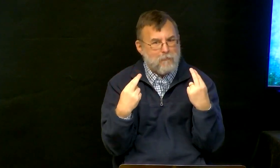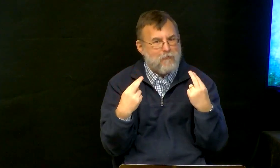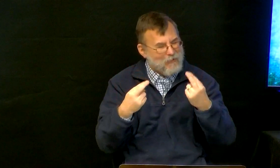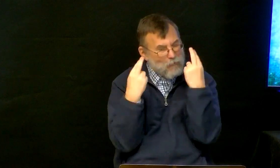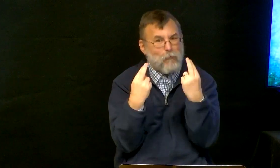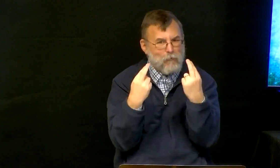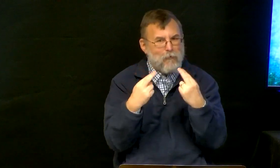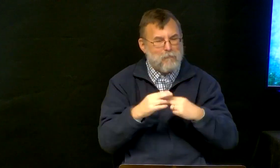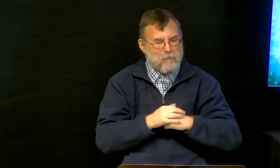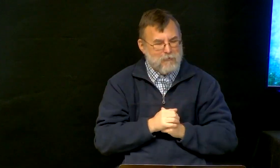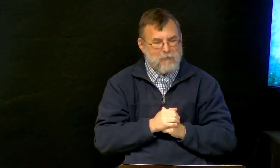better one.